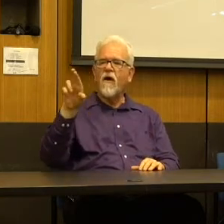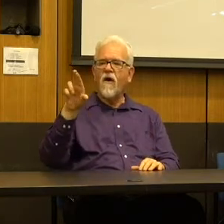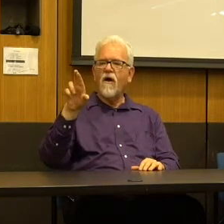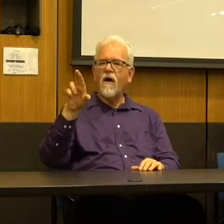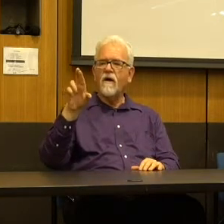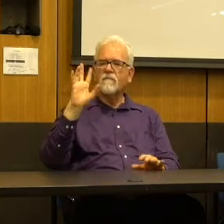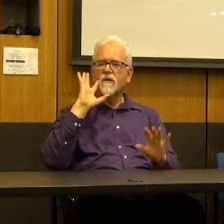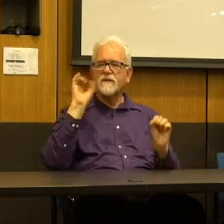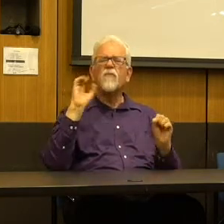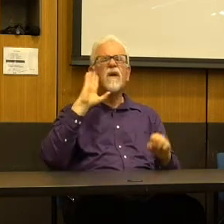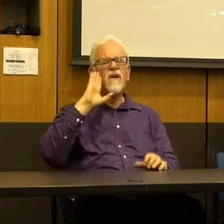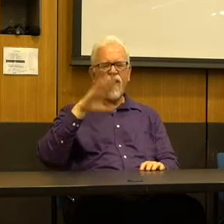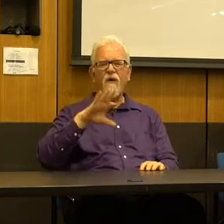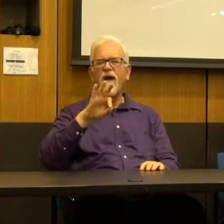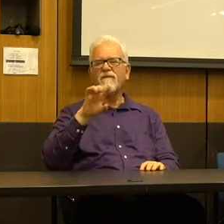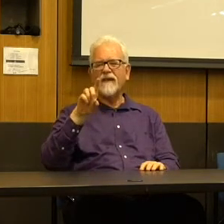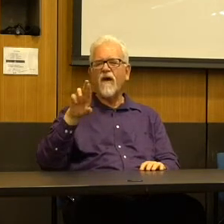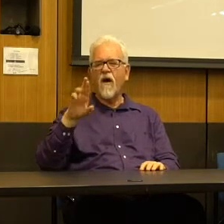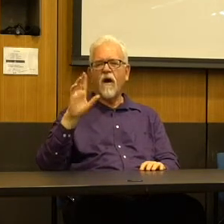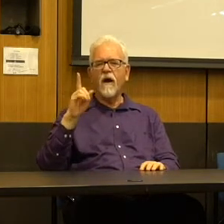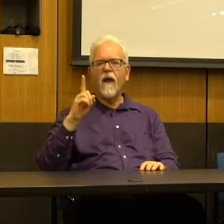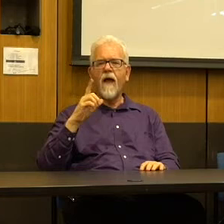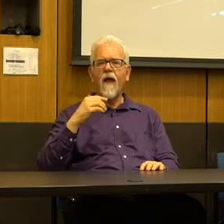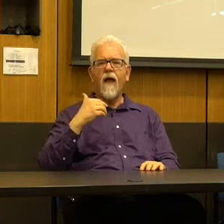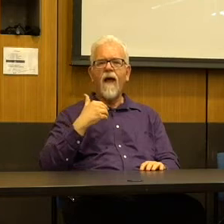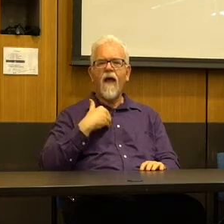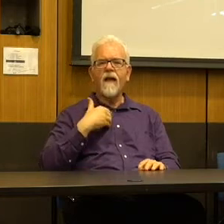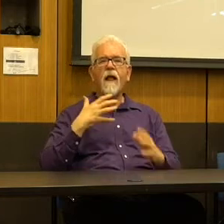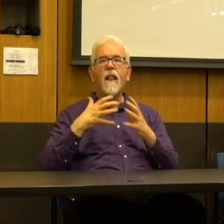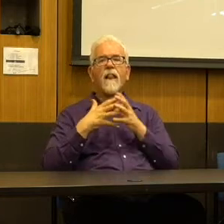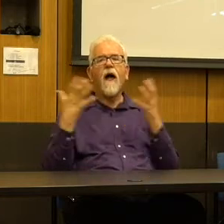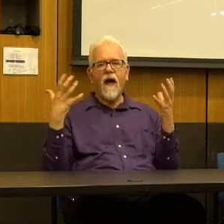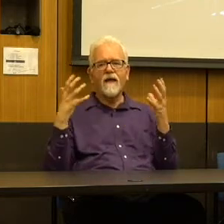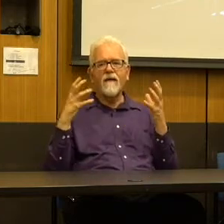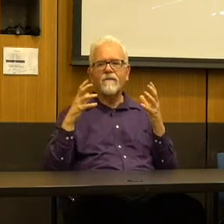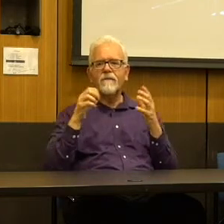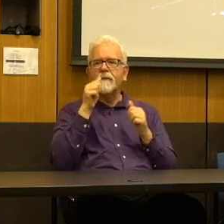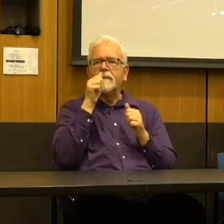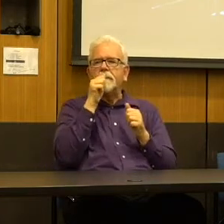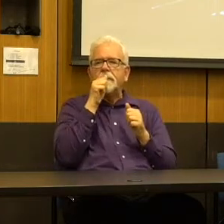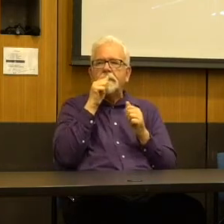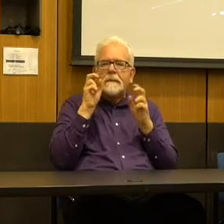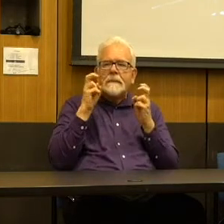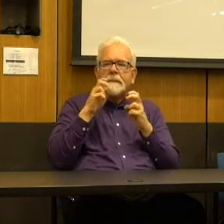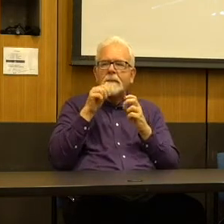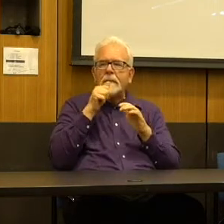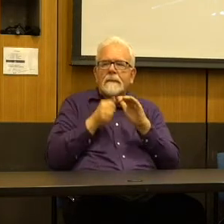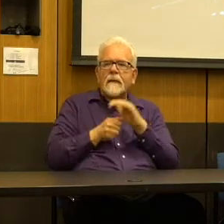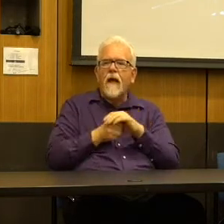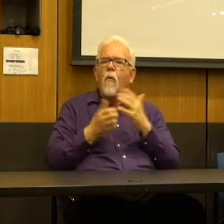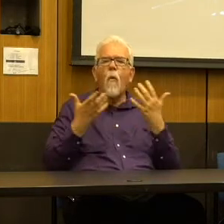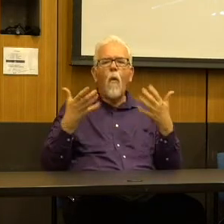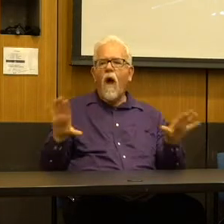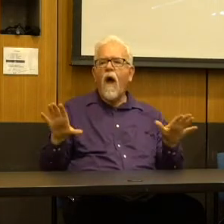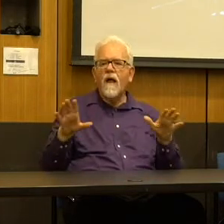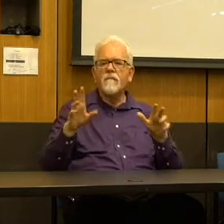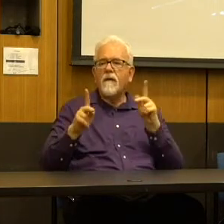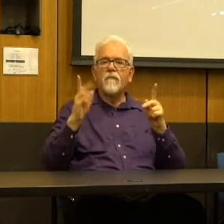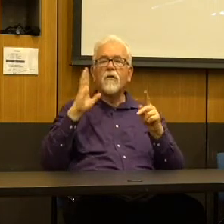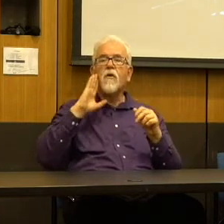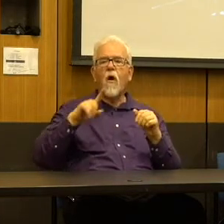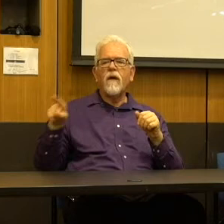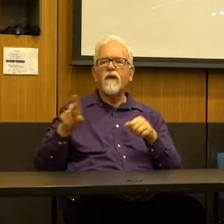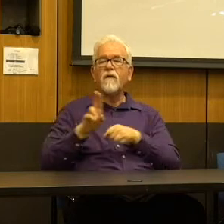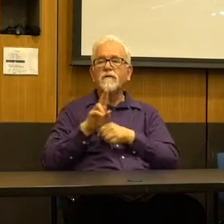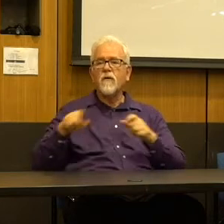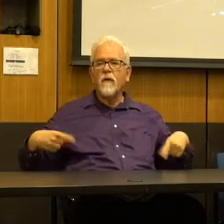all know that FDR, as I said earlier, had a lot of issues about using a wheelchair, and he didn't want the public to know that he